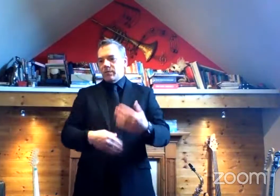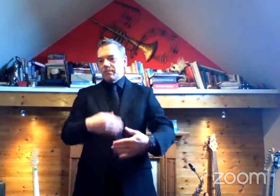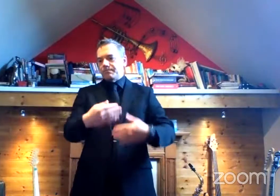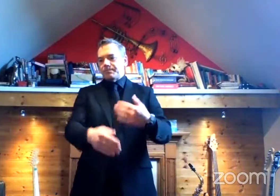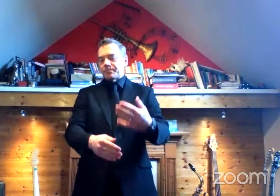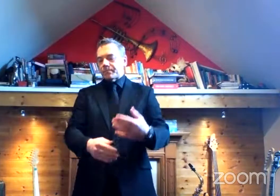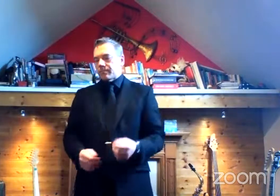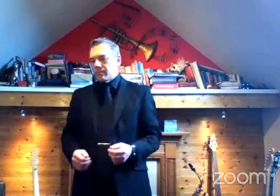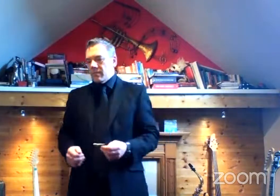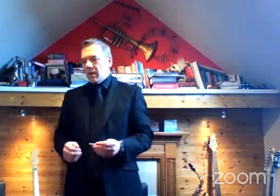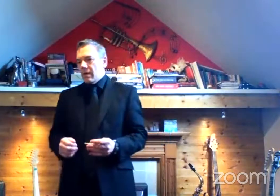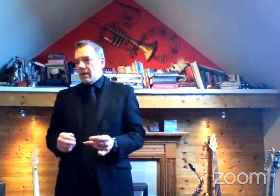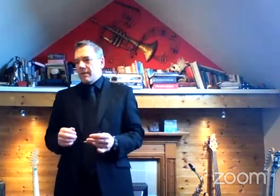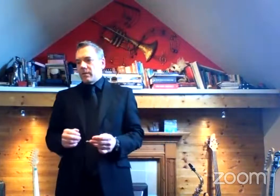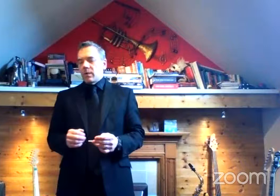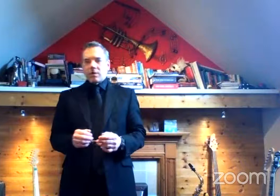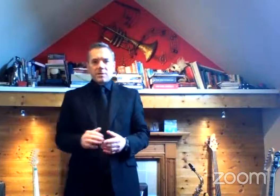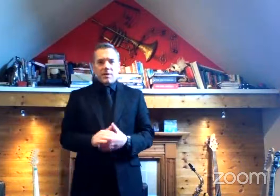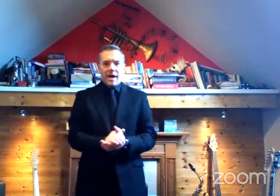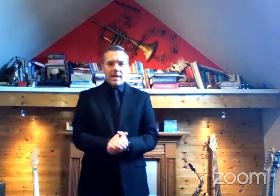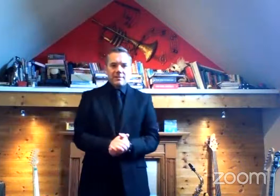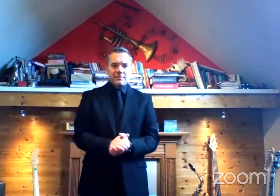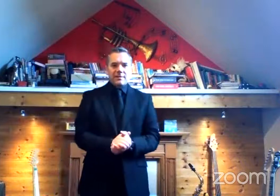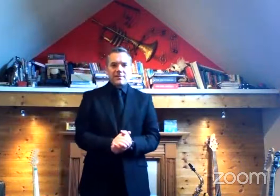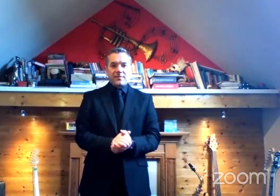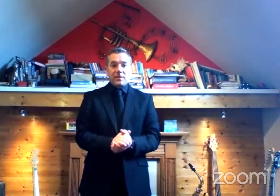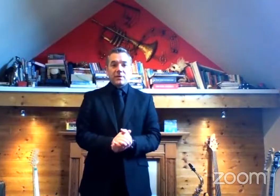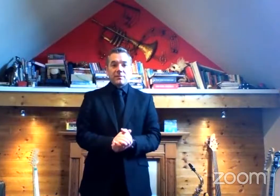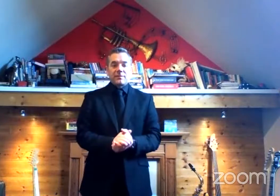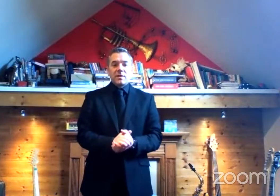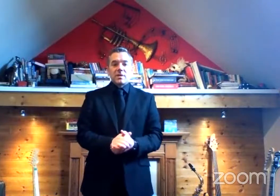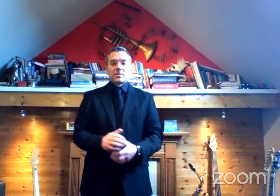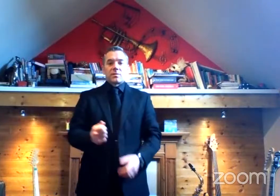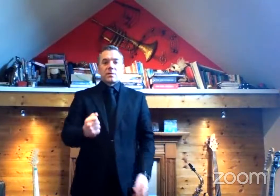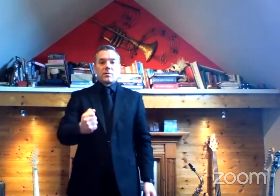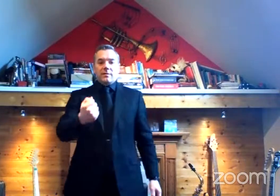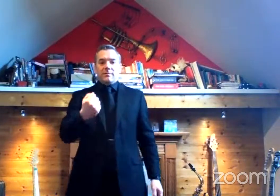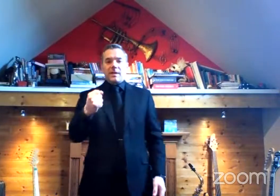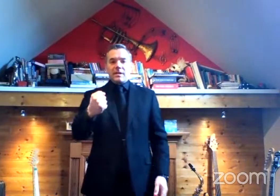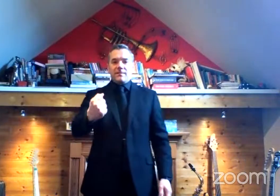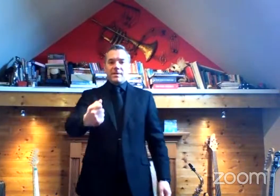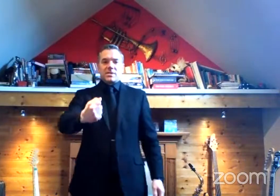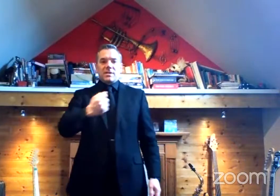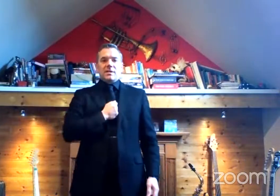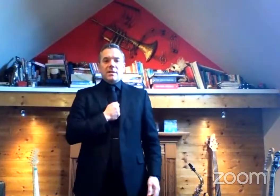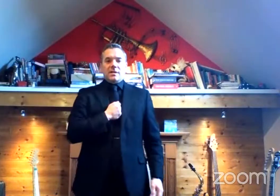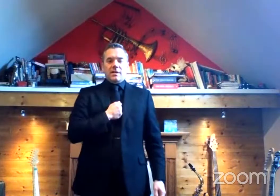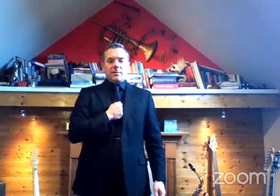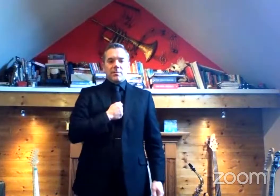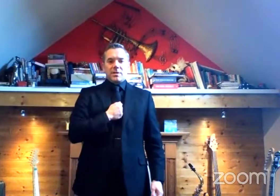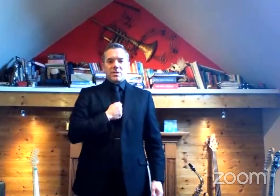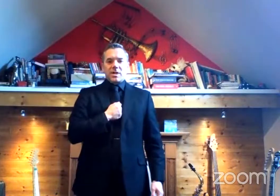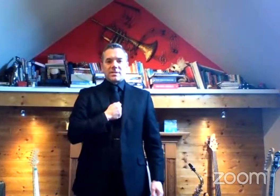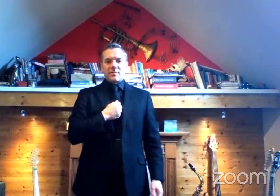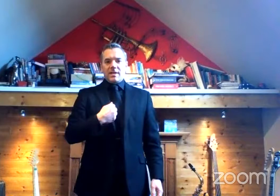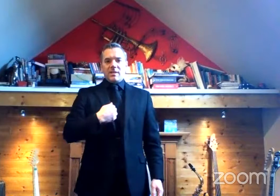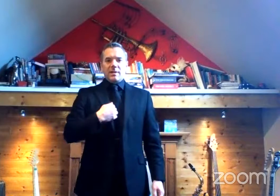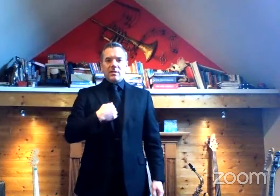bloom. Then we come to I have lived for love. So we're going to go, if you get your fist and thump your chest right in the middle